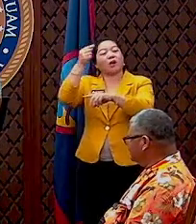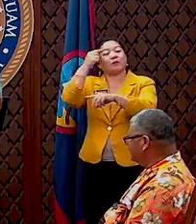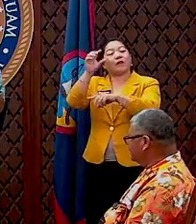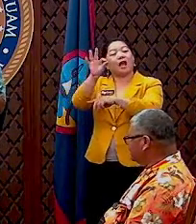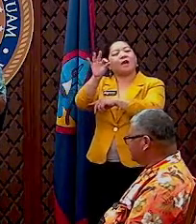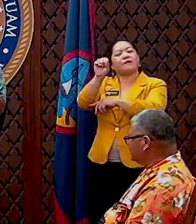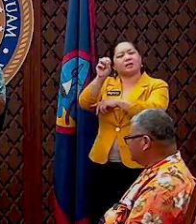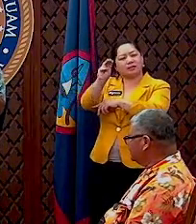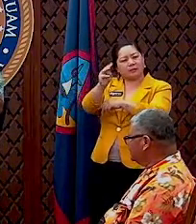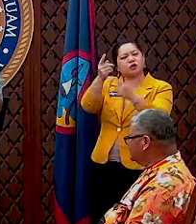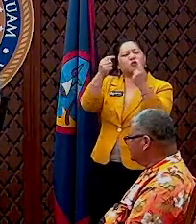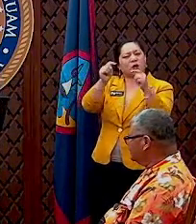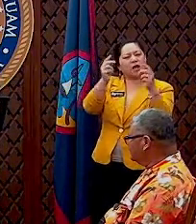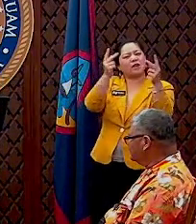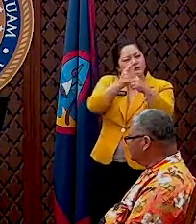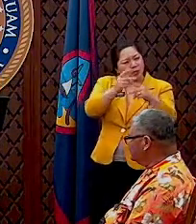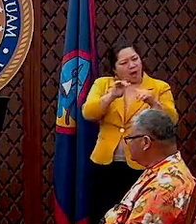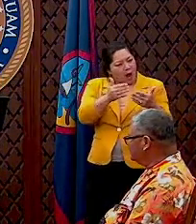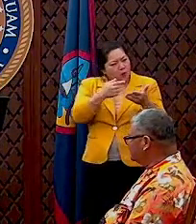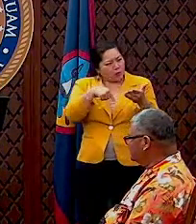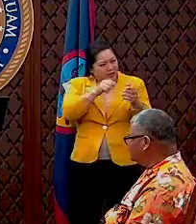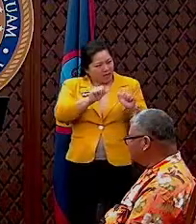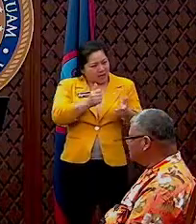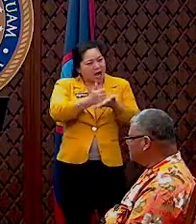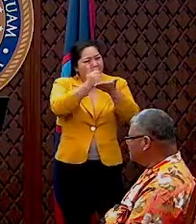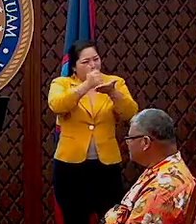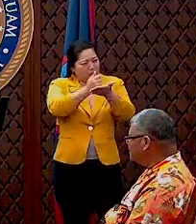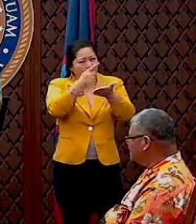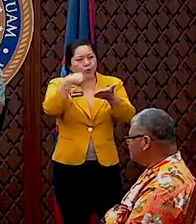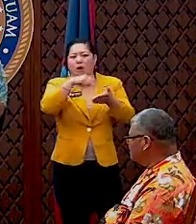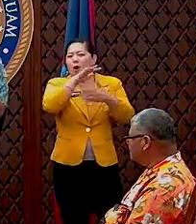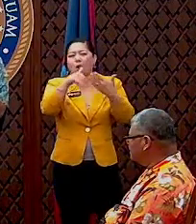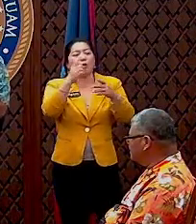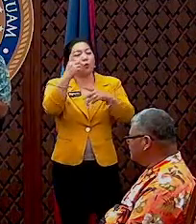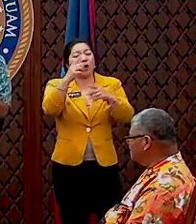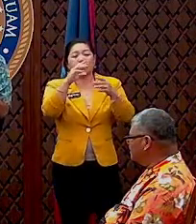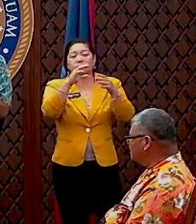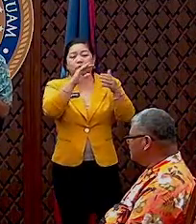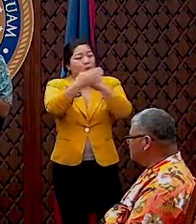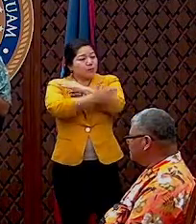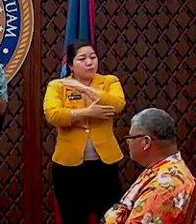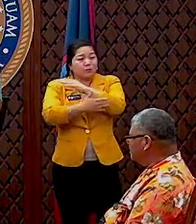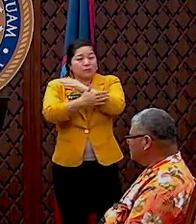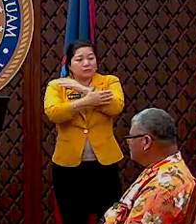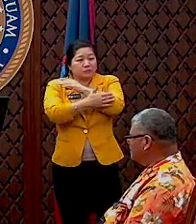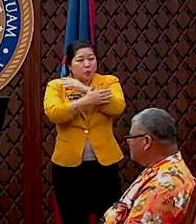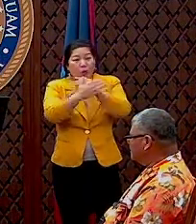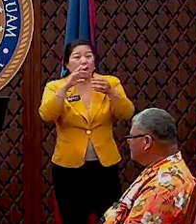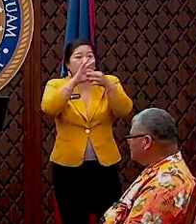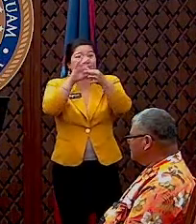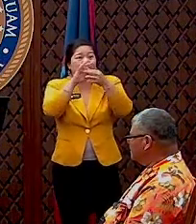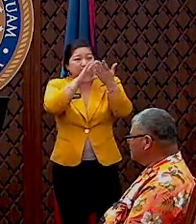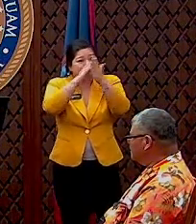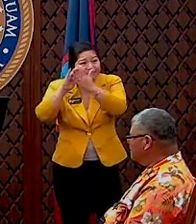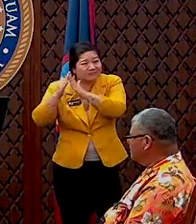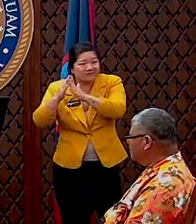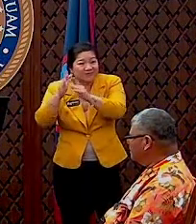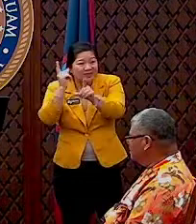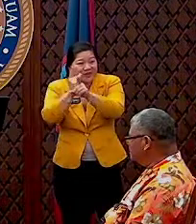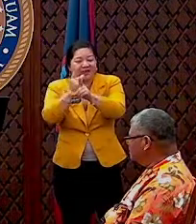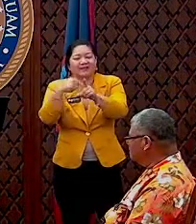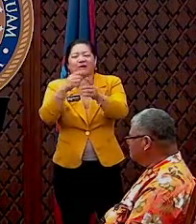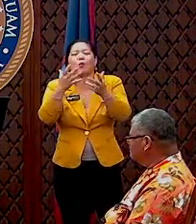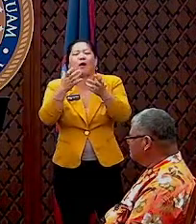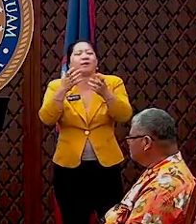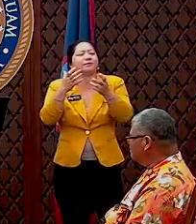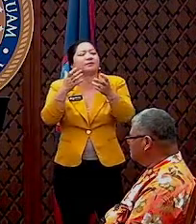FSM, we will try and figure out how we can help. Because we're all in one community here. And I think we always want to